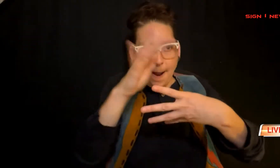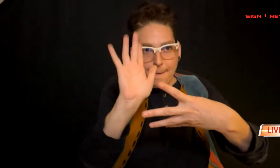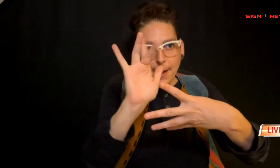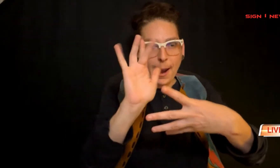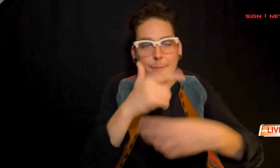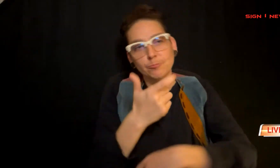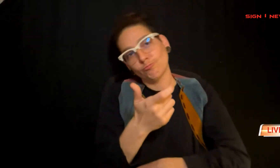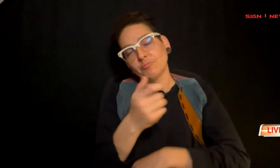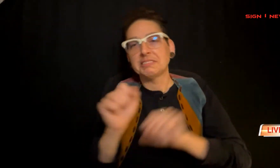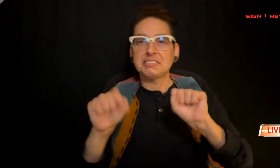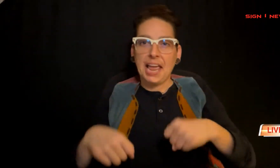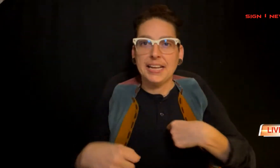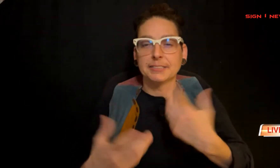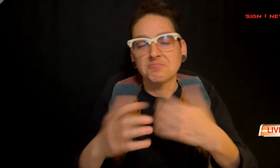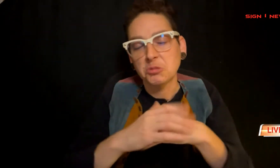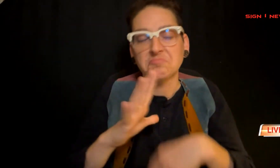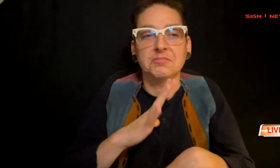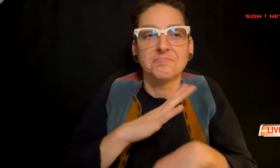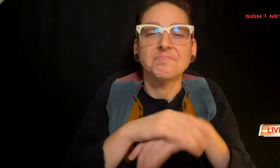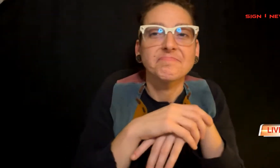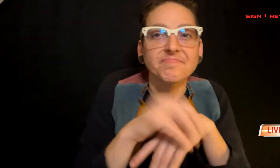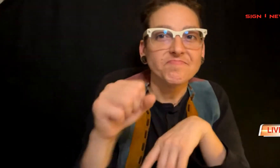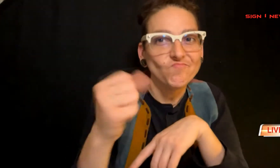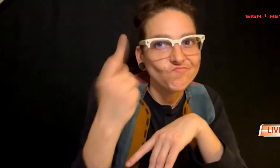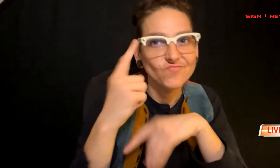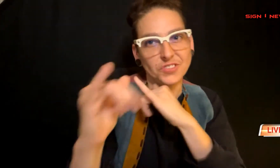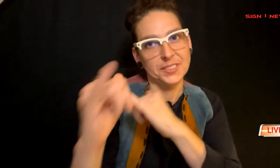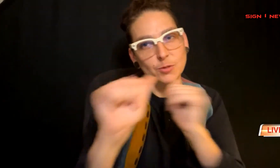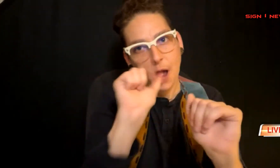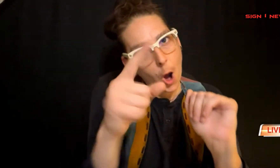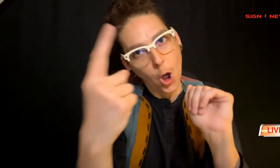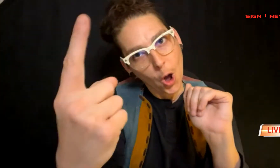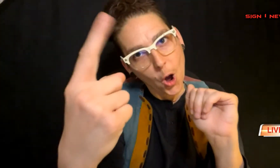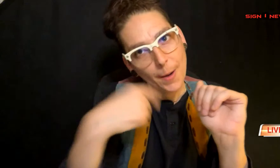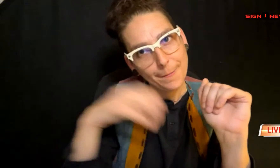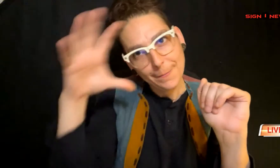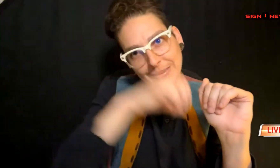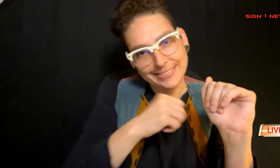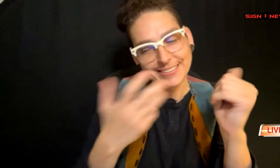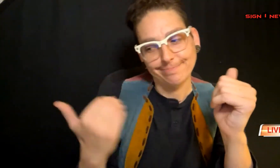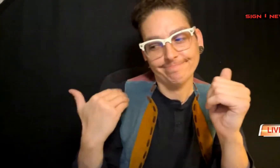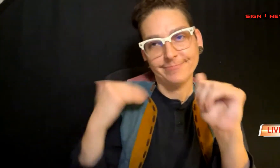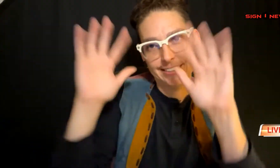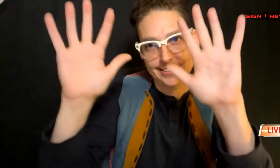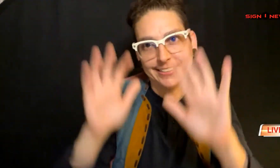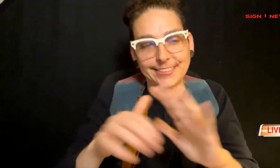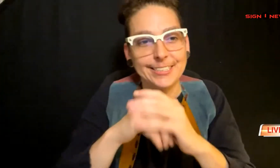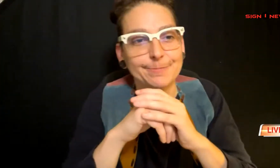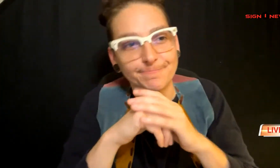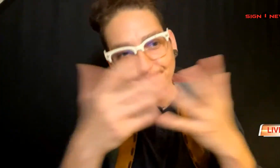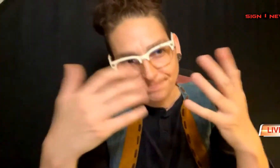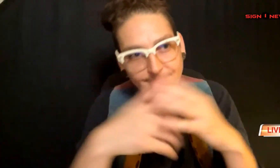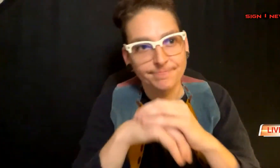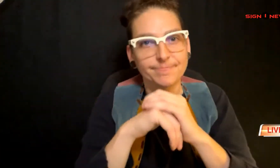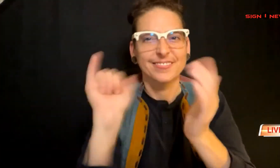So I can search for the most recent Simpsons episode and watch it. Same.